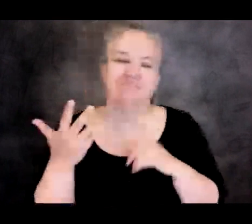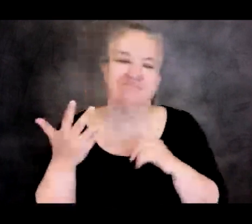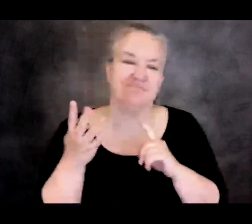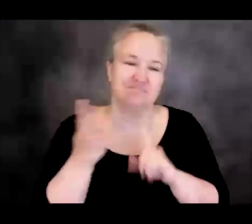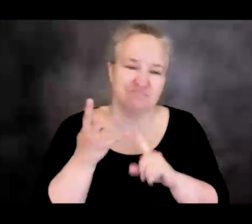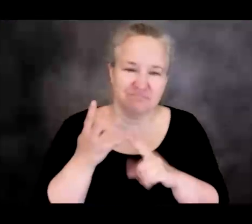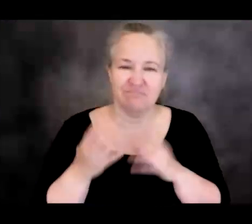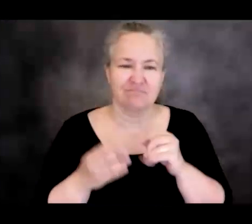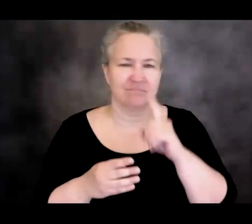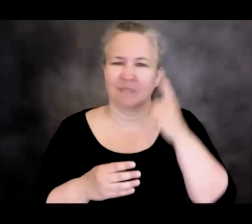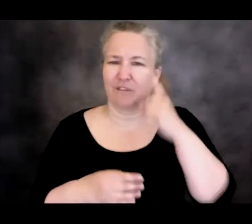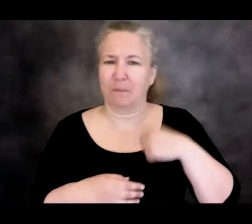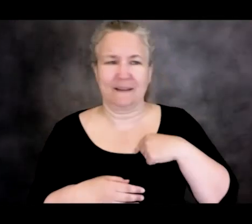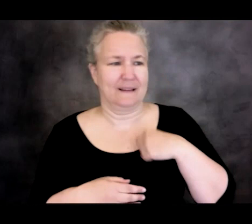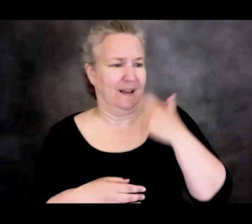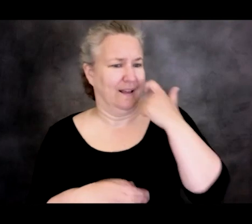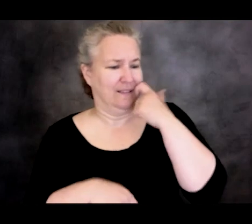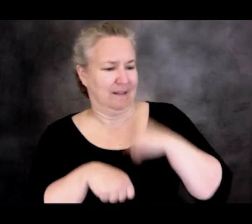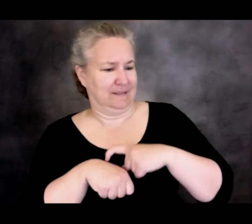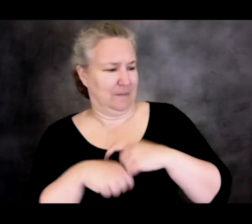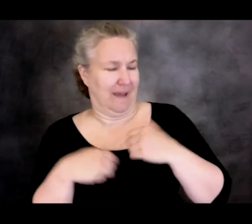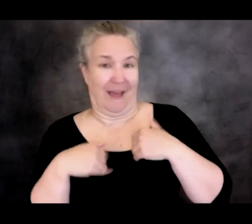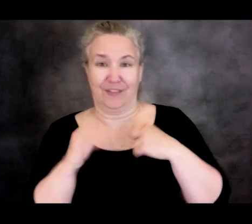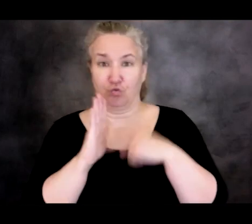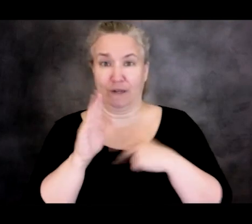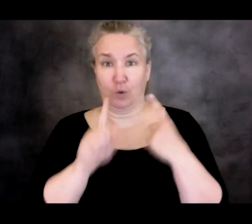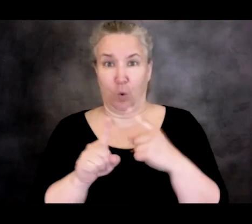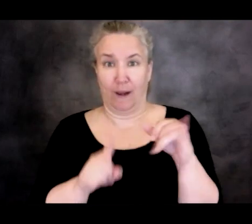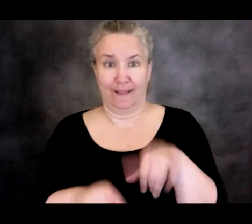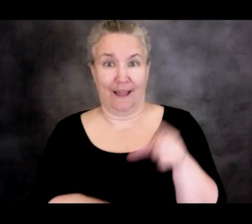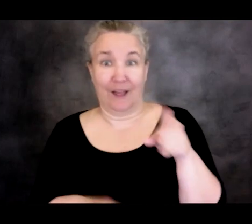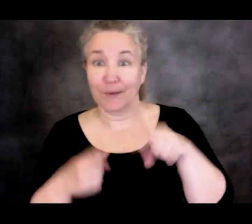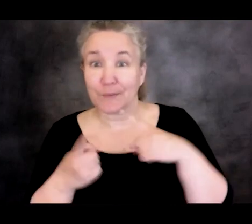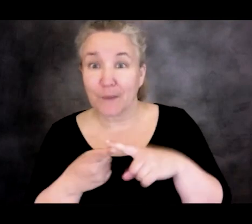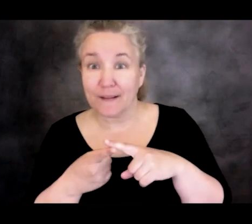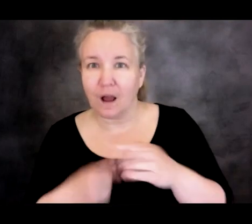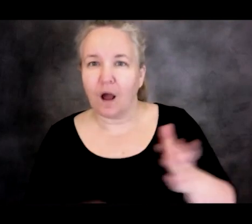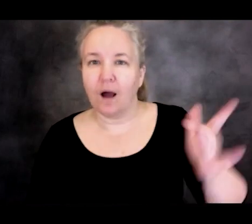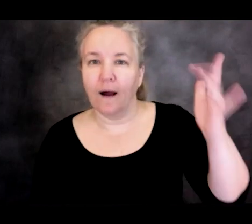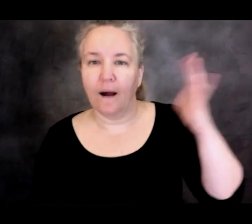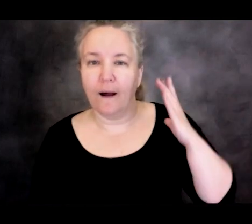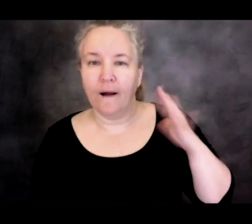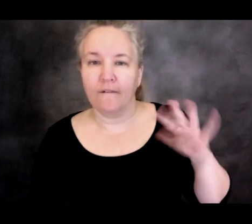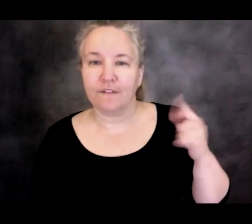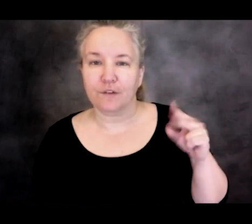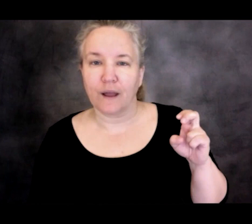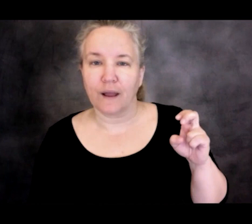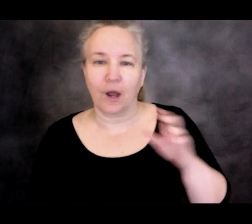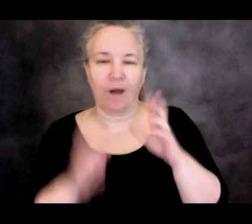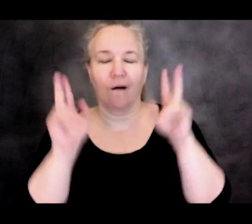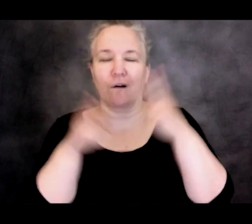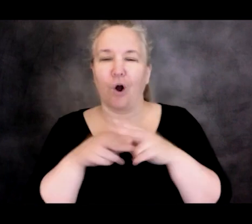And really, for me, the last time that I had a reading goal like this was book karate in 5th grade, where I